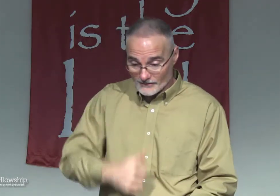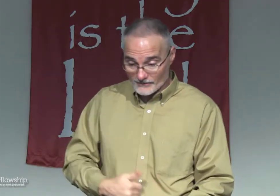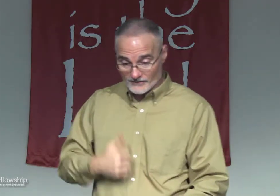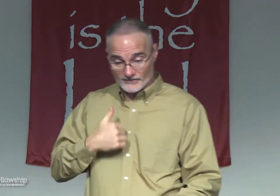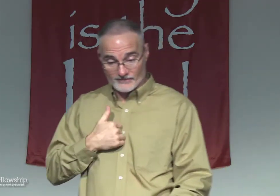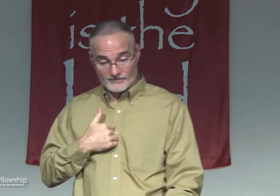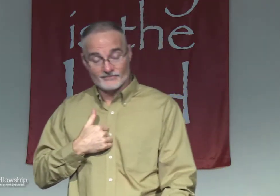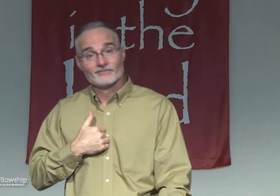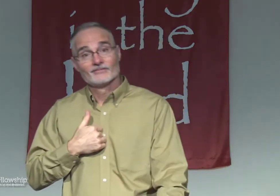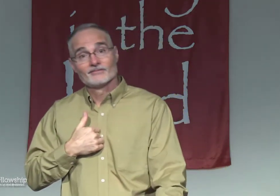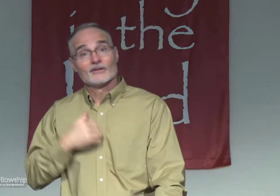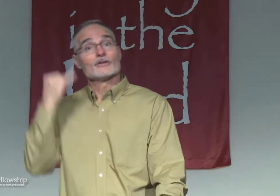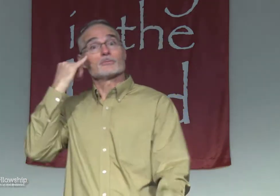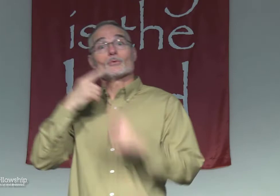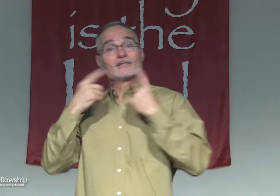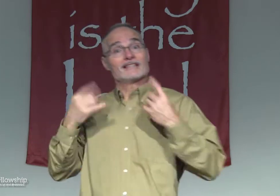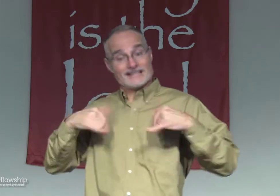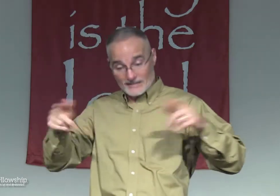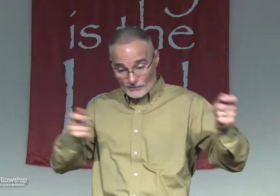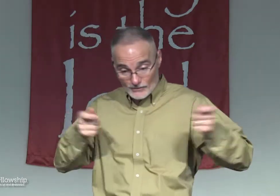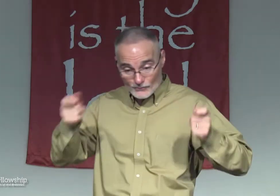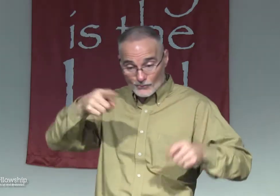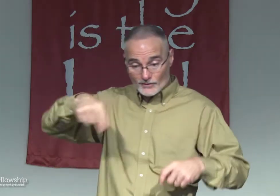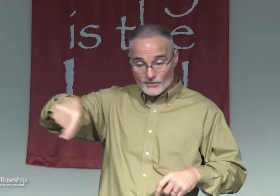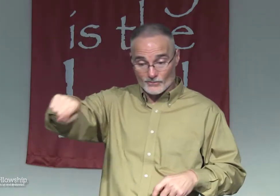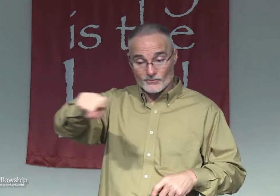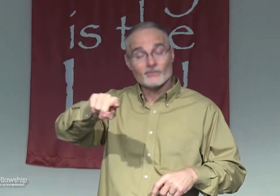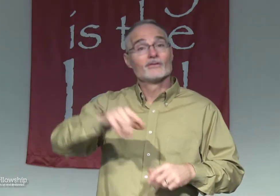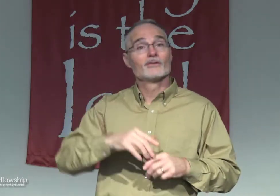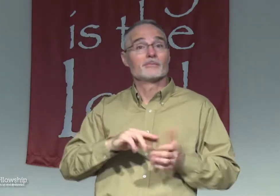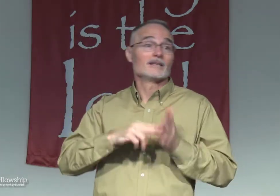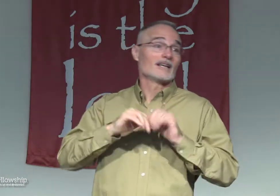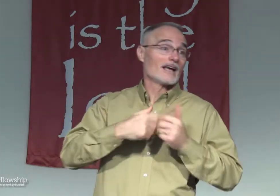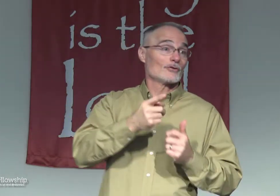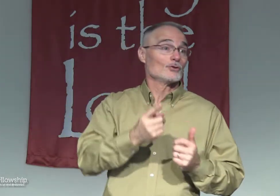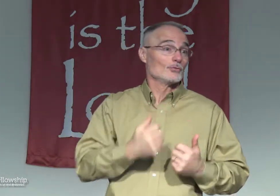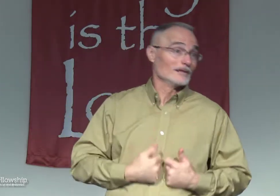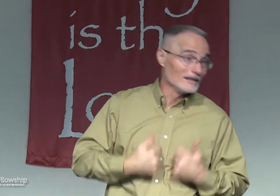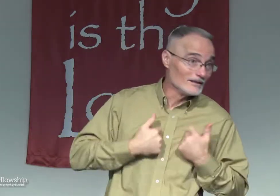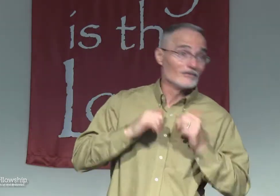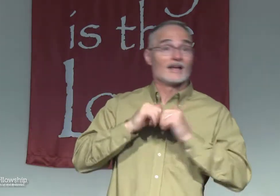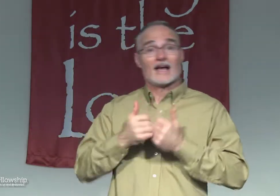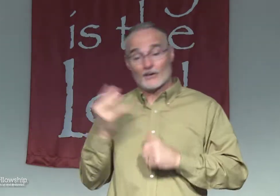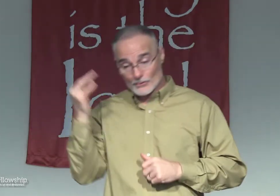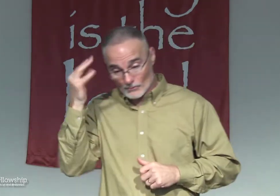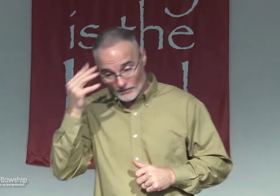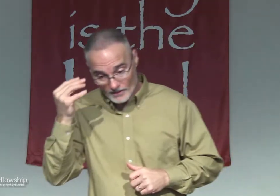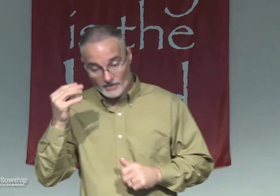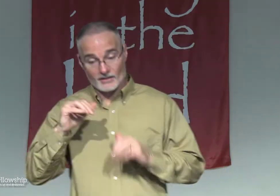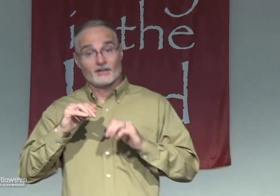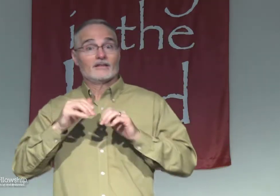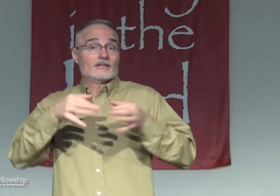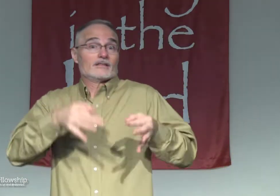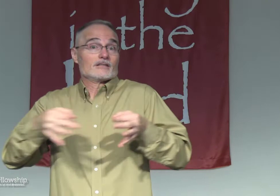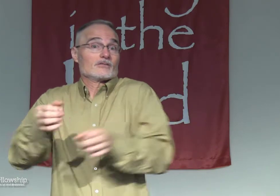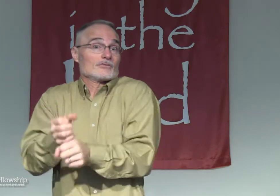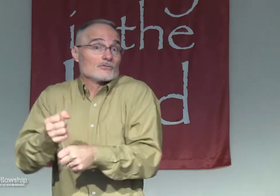21. He says, if the Spirit does not rule your life, if sin still rules you, meaning how you live,